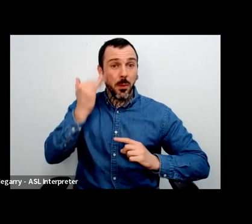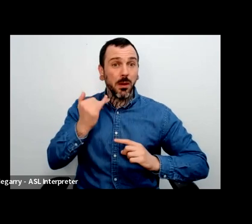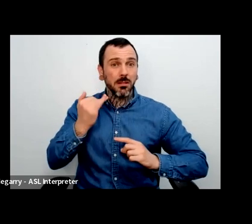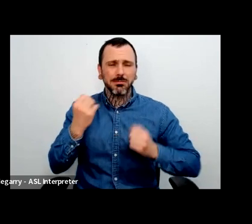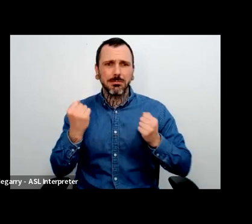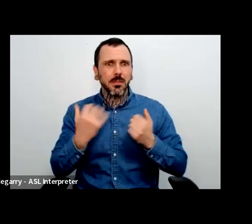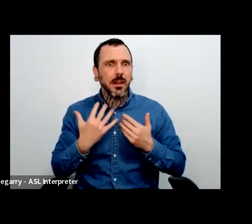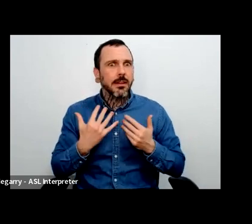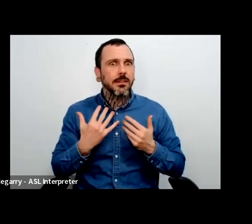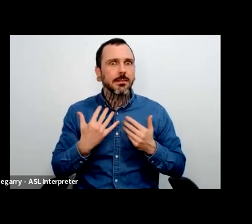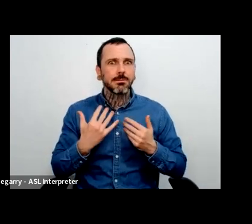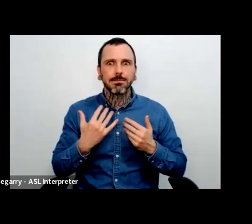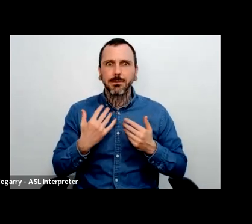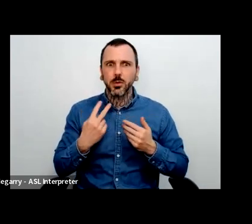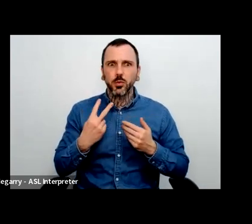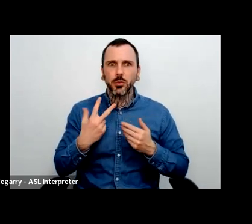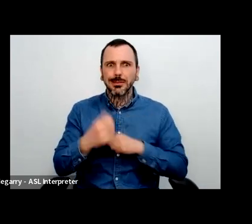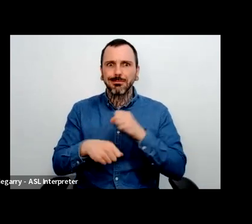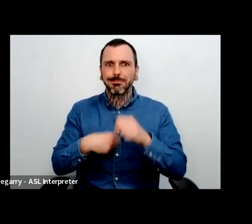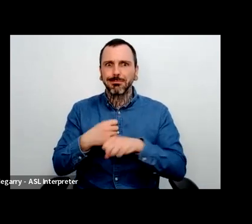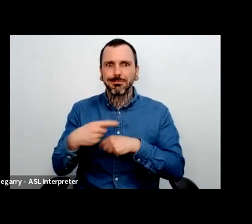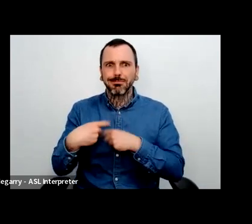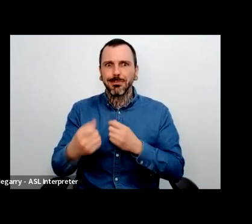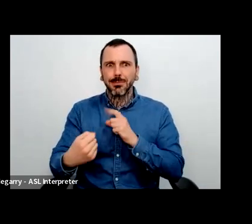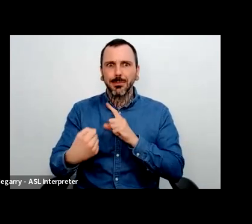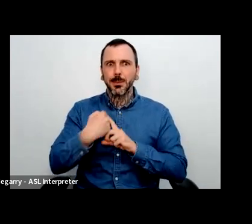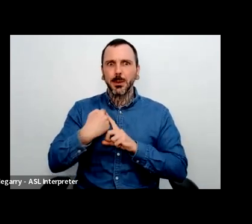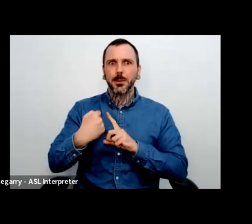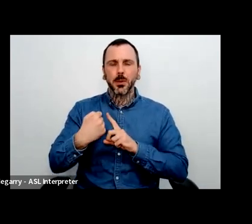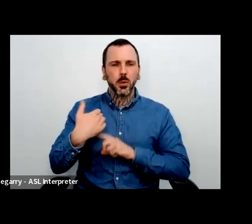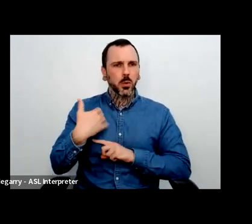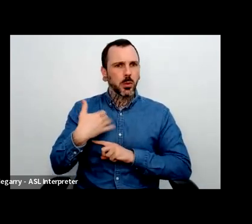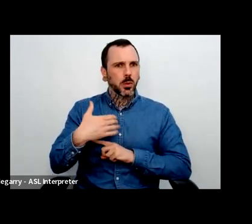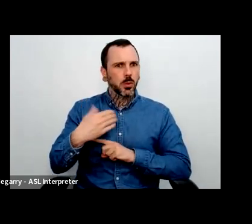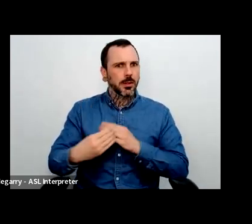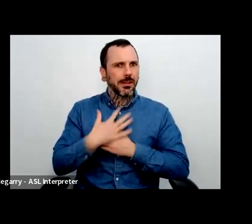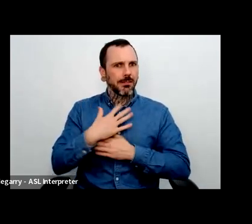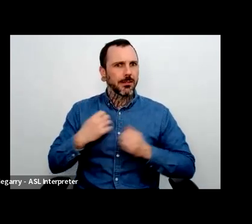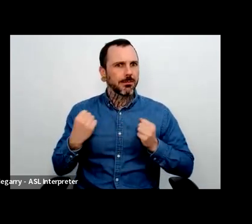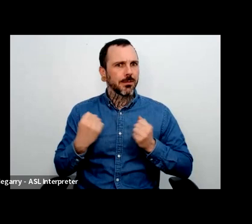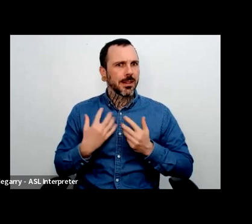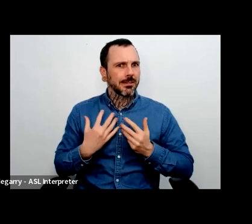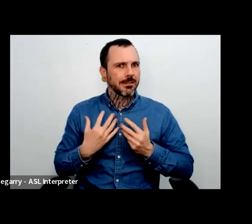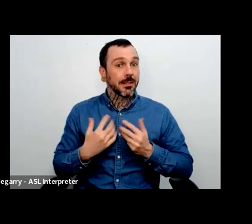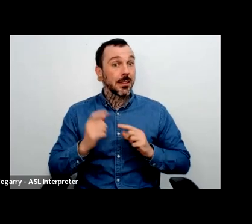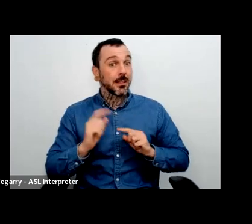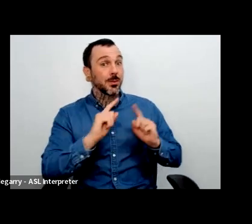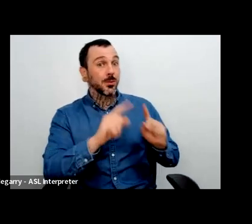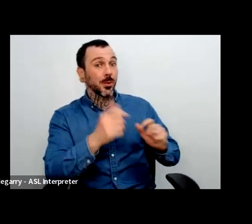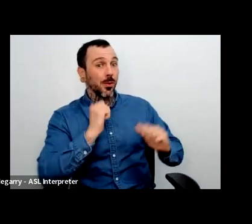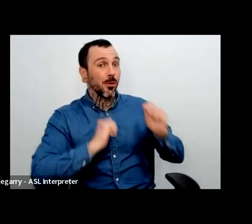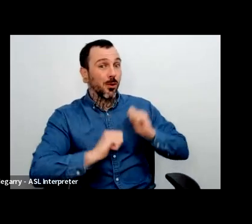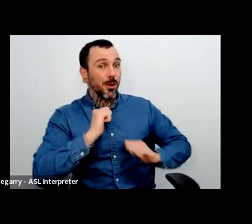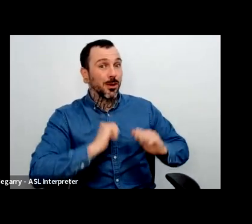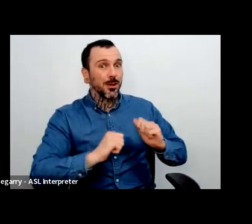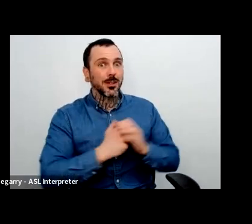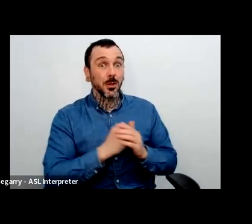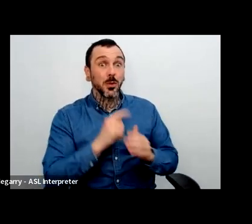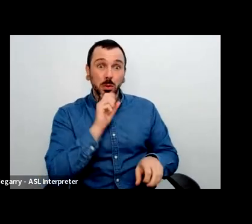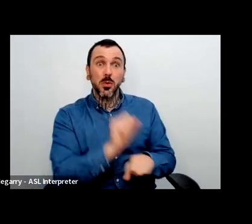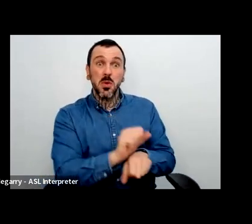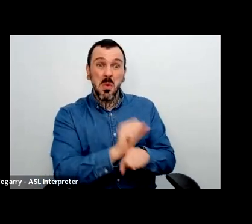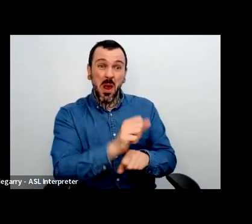impact of the last 3 years. And I think coming to theater, coming to our spaces, being with people in